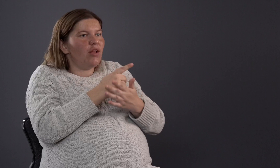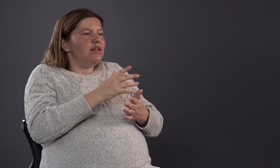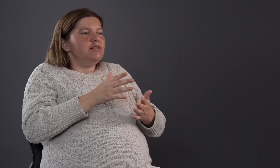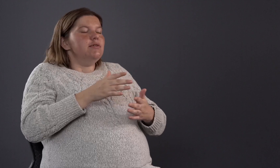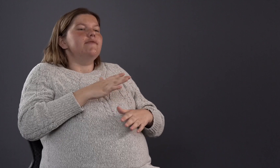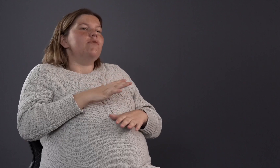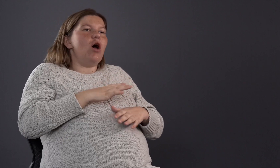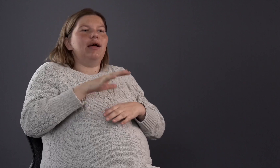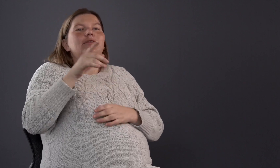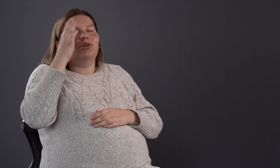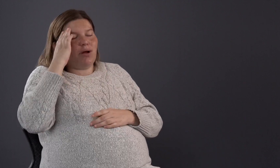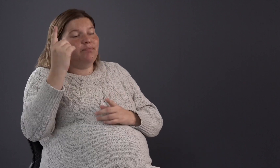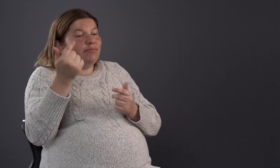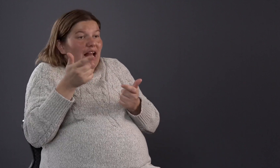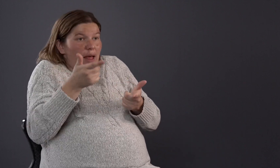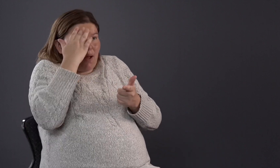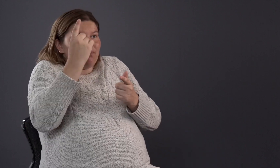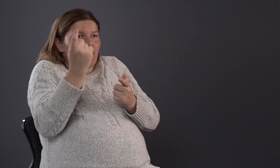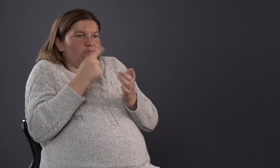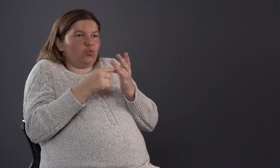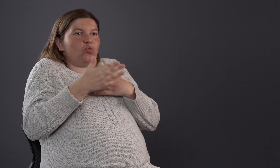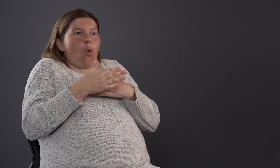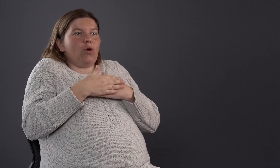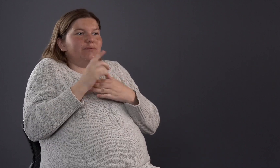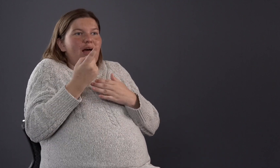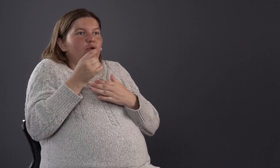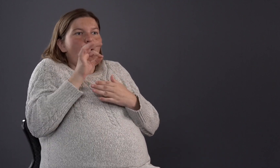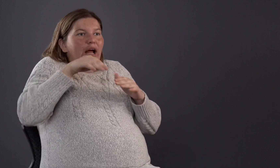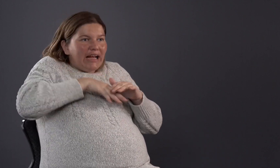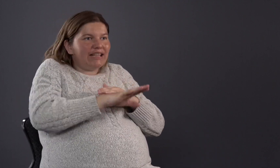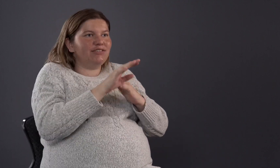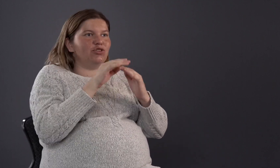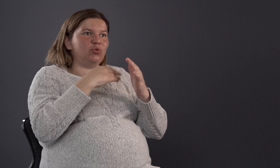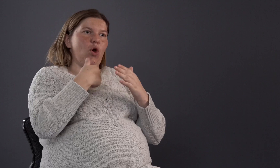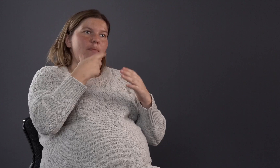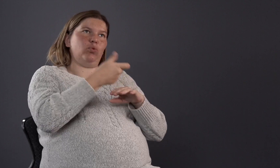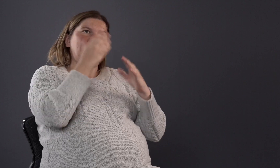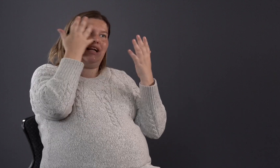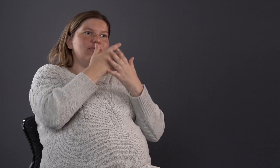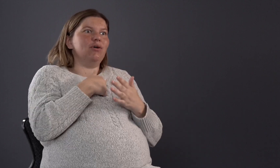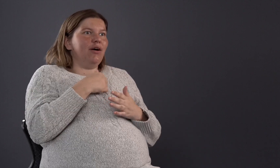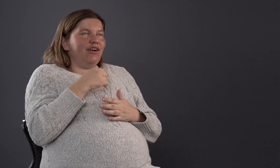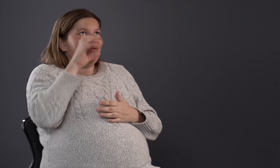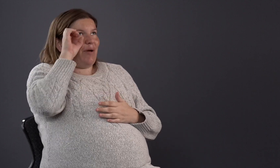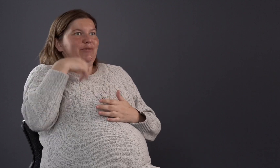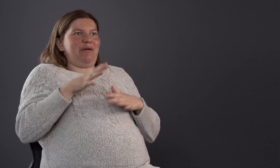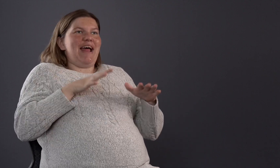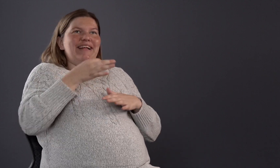interpreter, but I still need to know what's going on. So they eventually let her as far as the theatre door, but not into where I was to have the anaesthetic. I